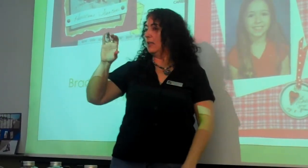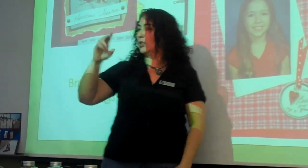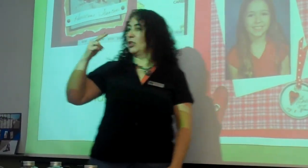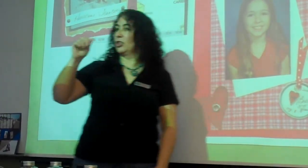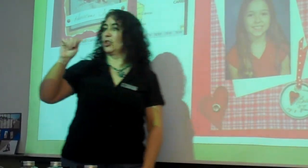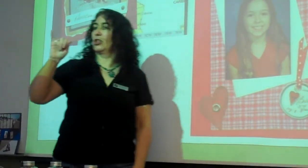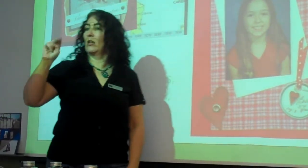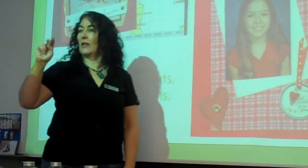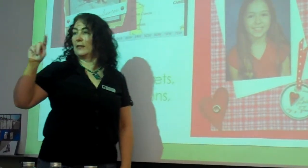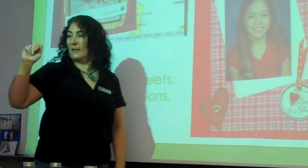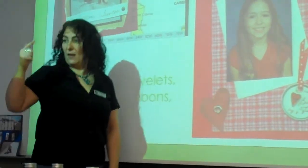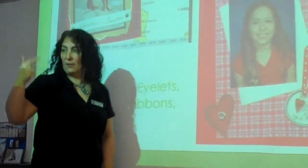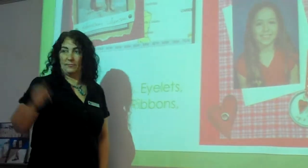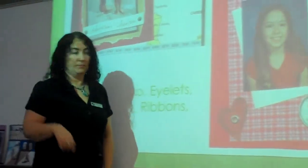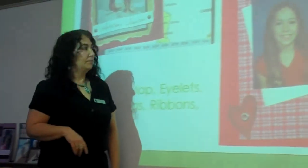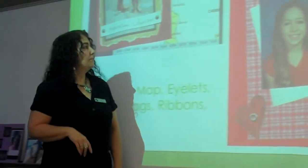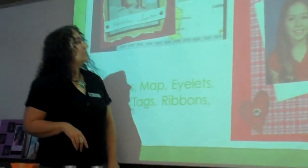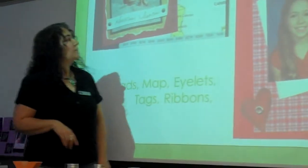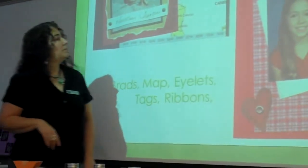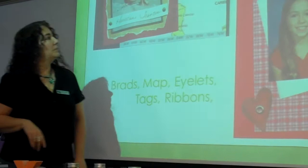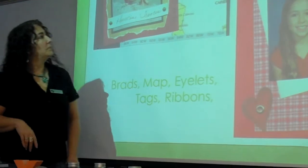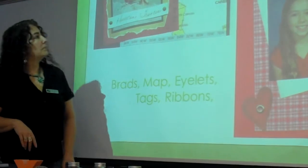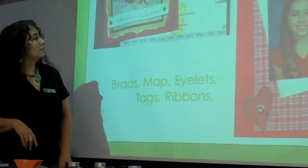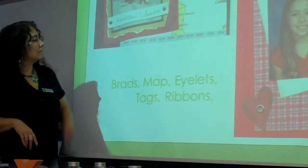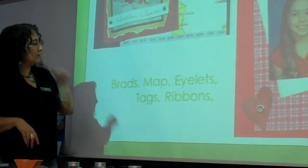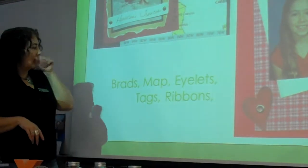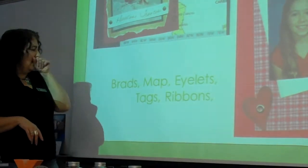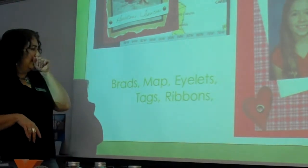Used the ribbon and added the tag.